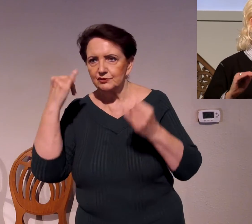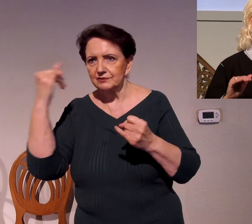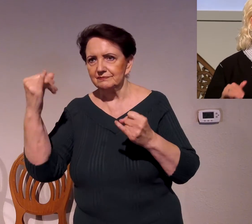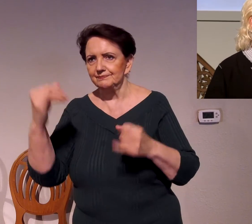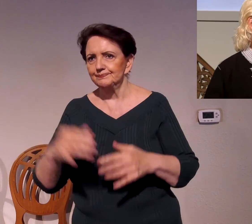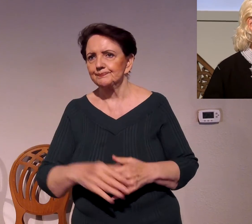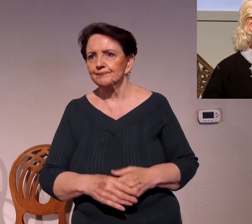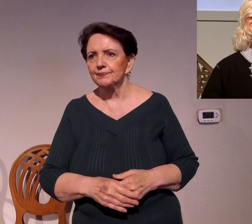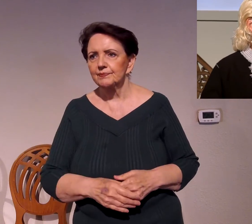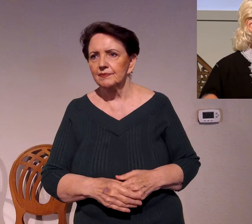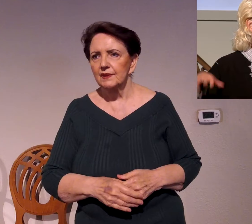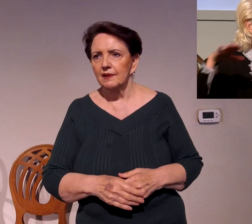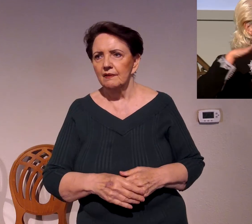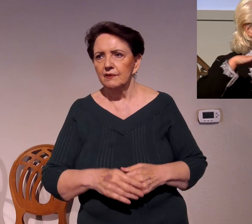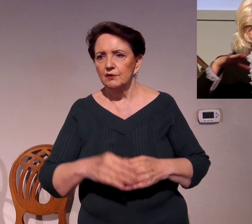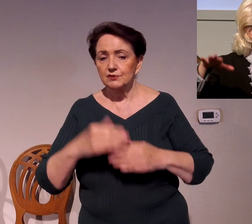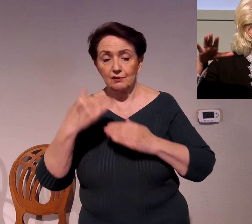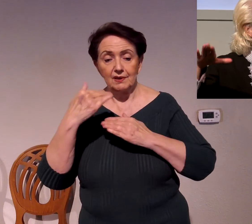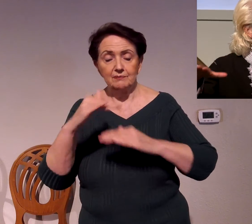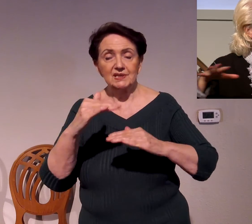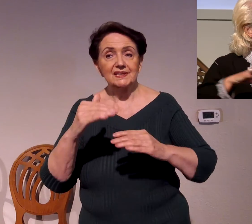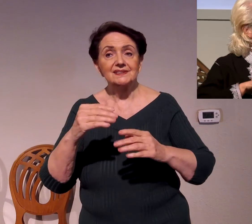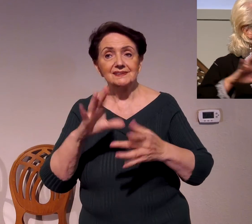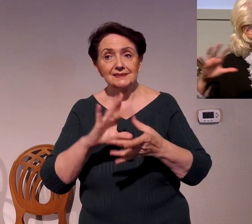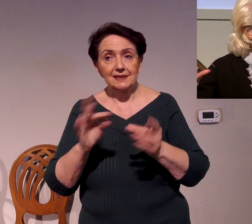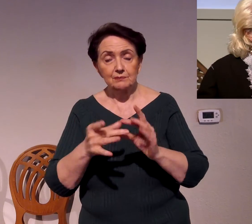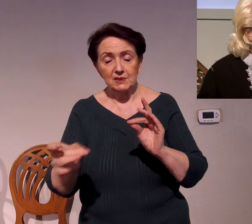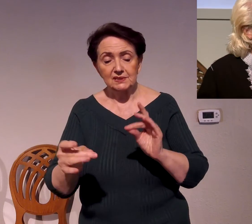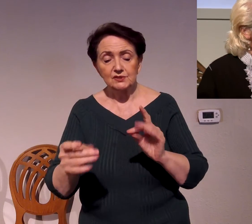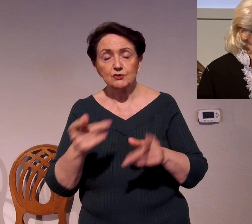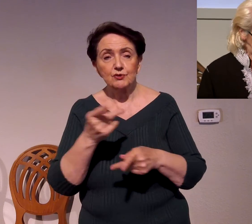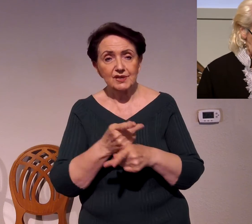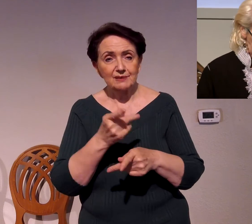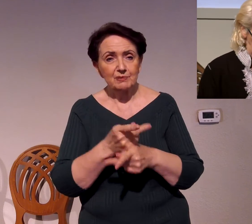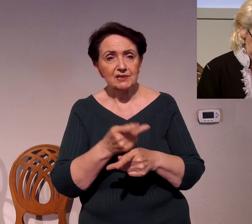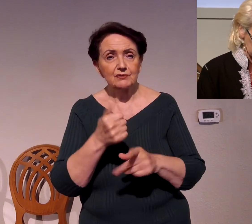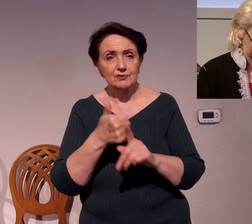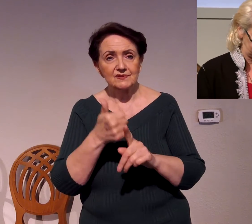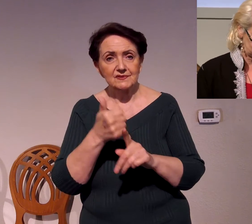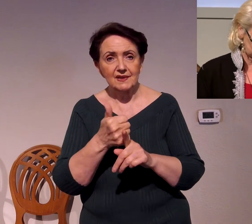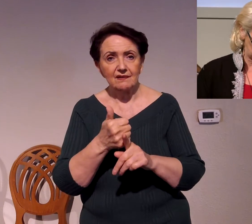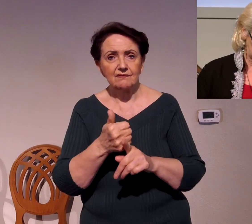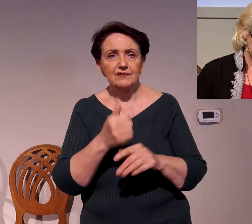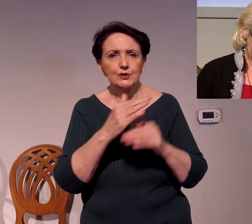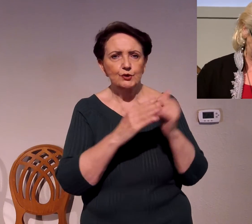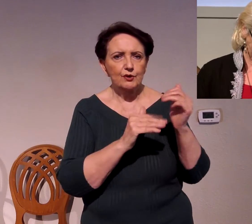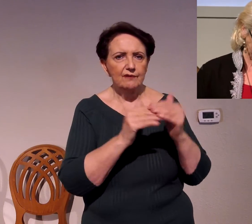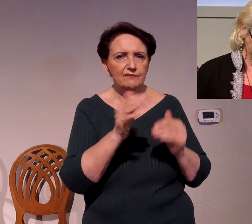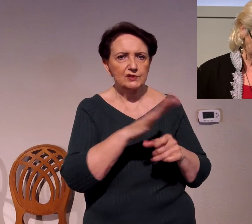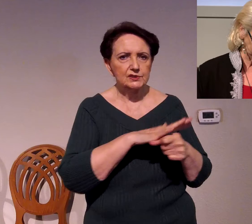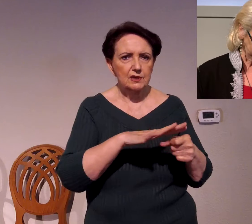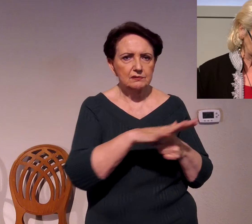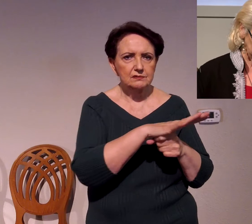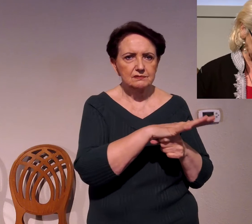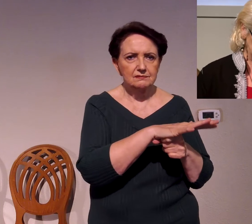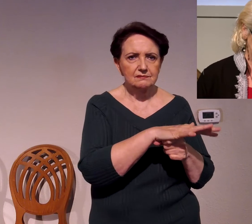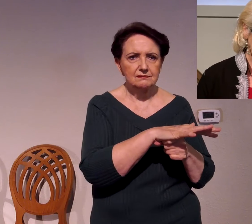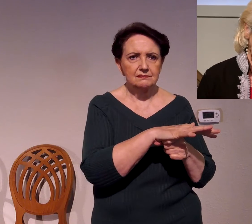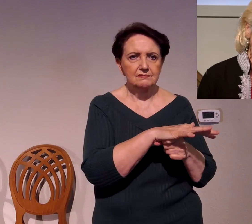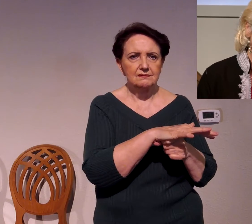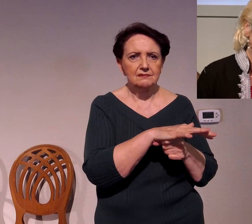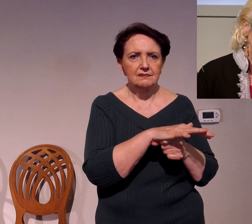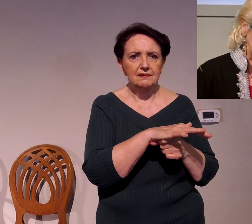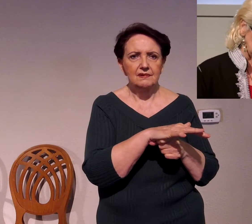upper limit statements. And when we do that, we're keeping ourselves in our comfort zone.